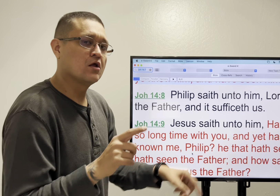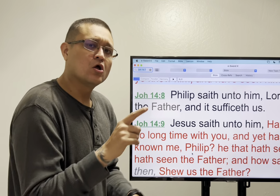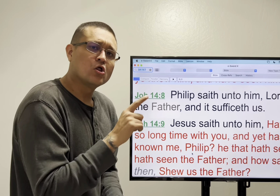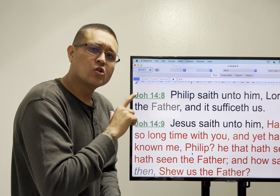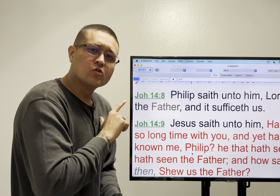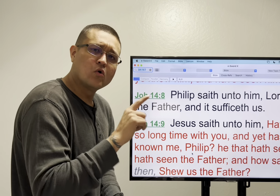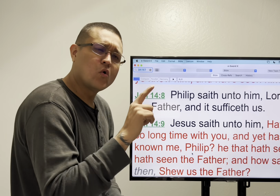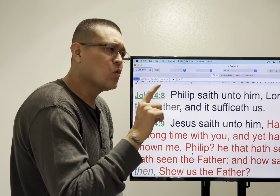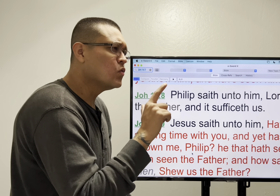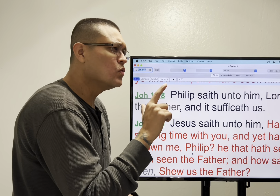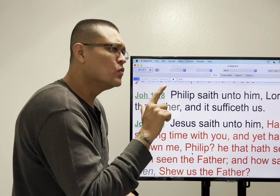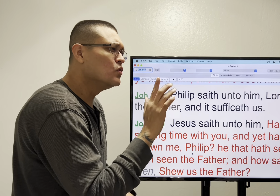different.